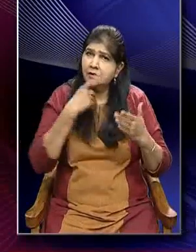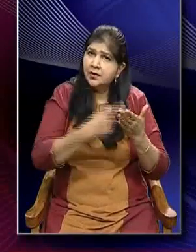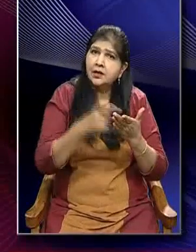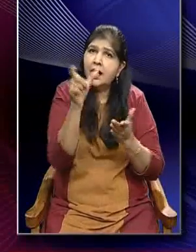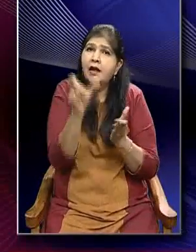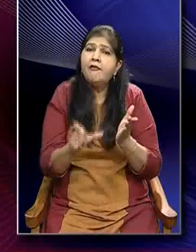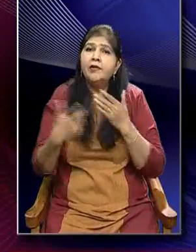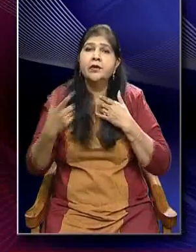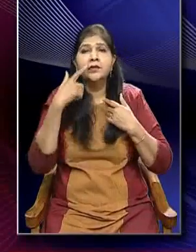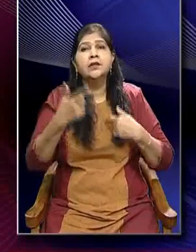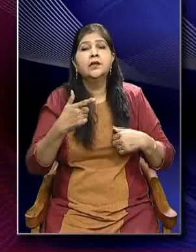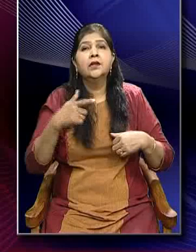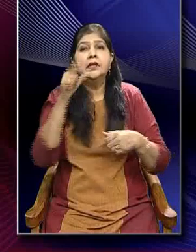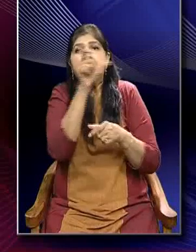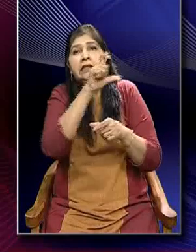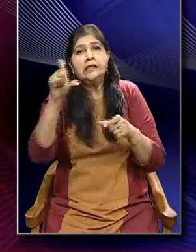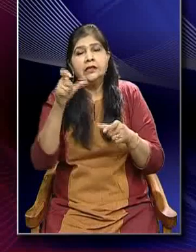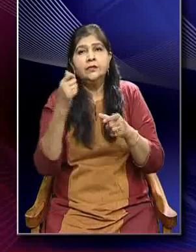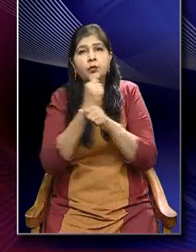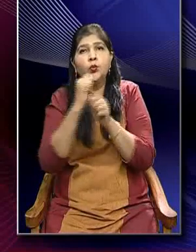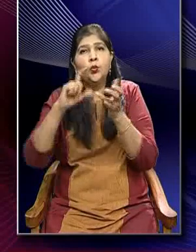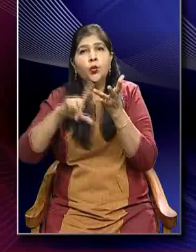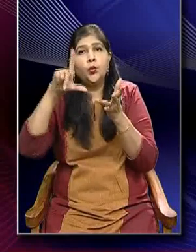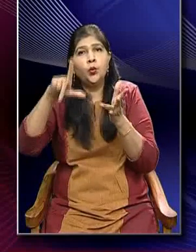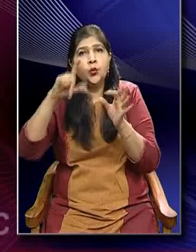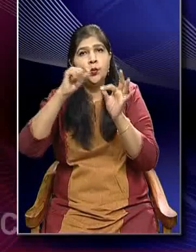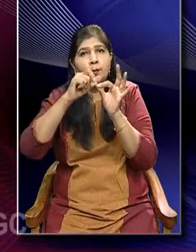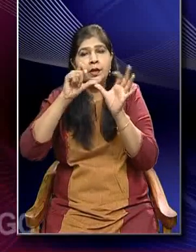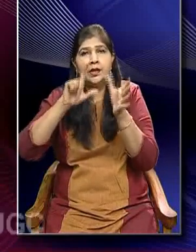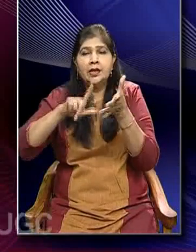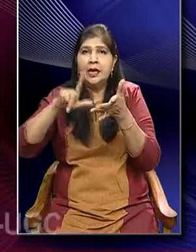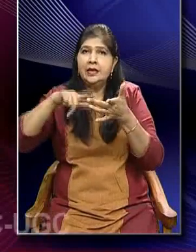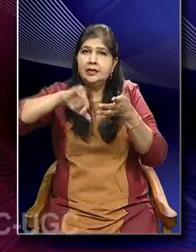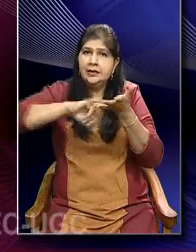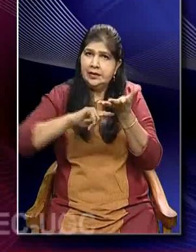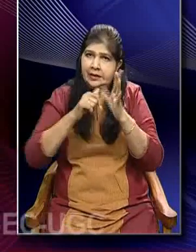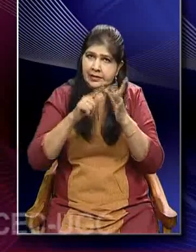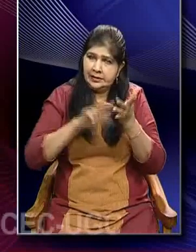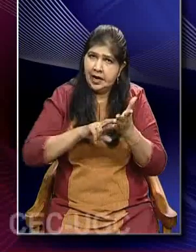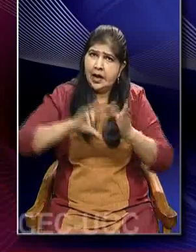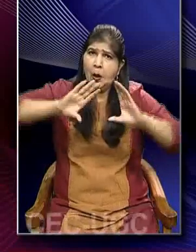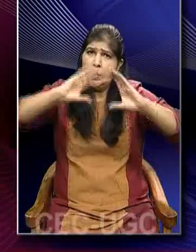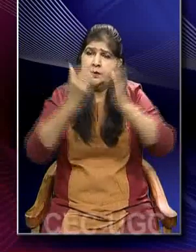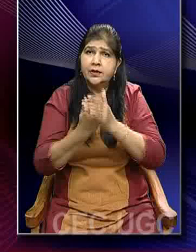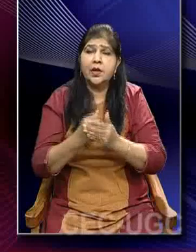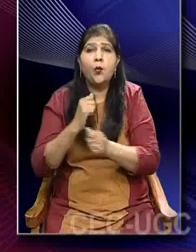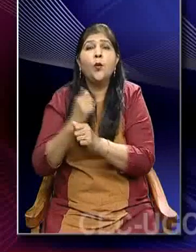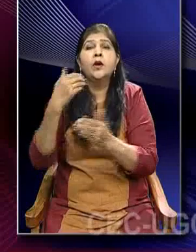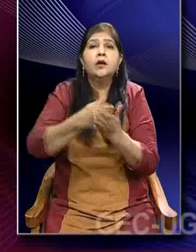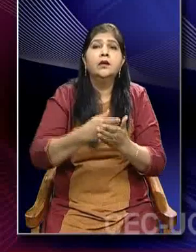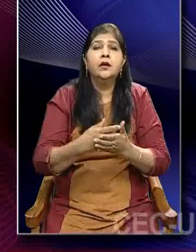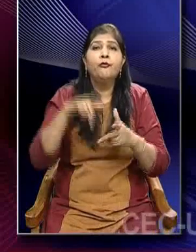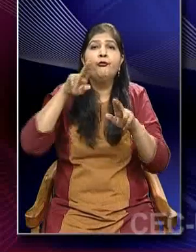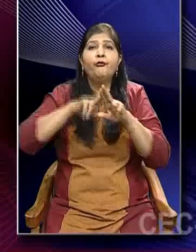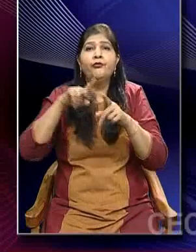definition of the term globalization comes from the work of Friedman.